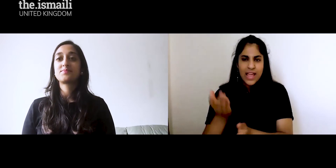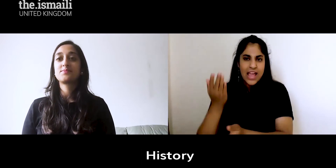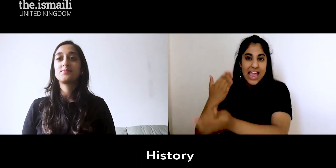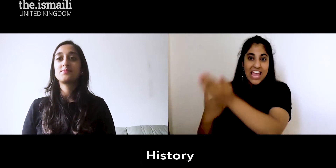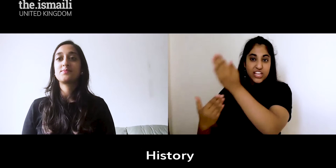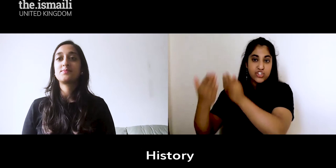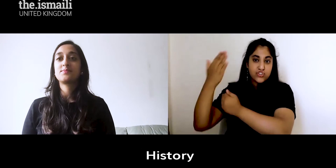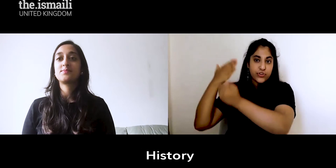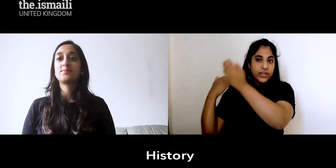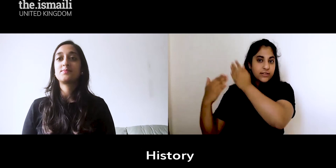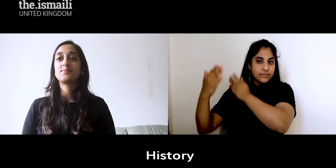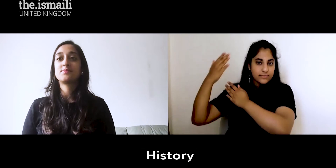History.